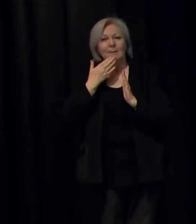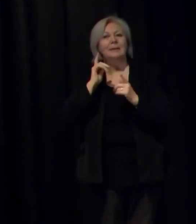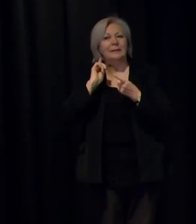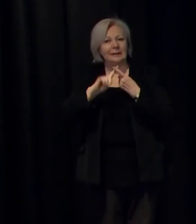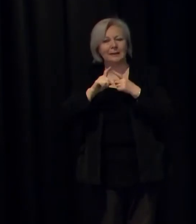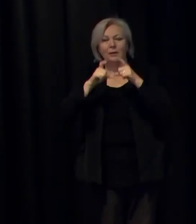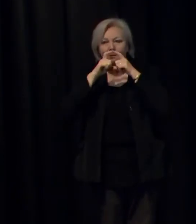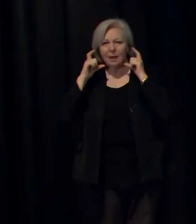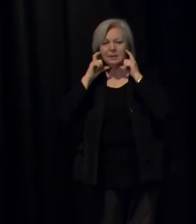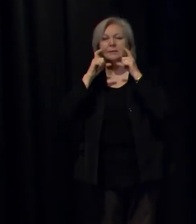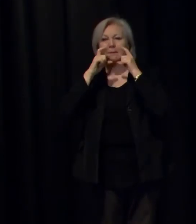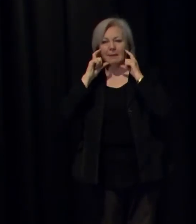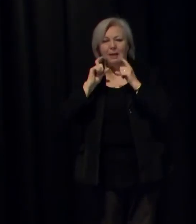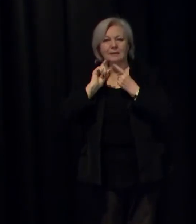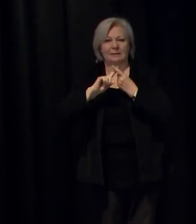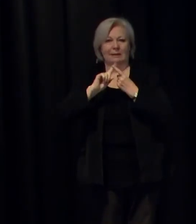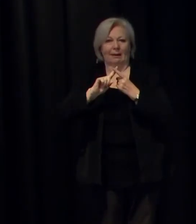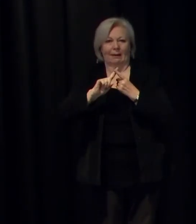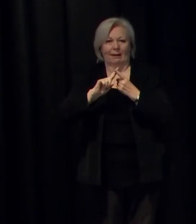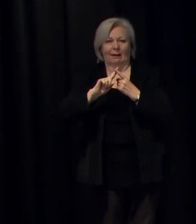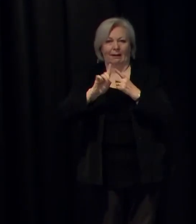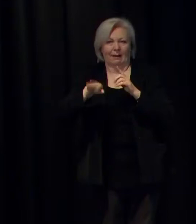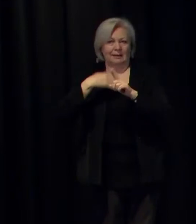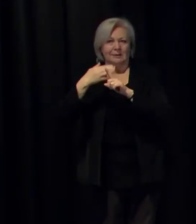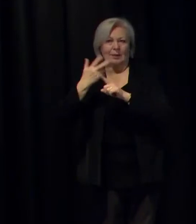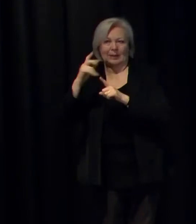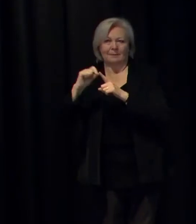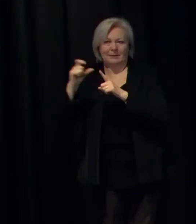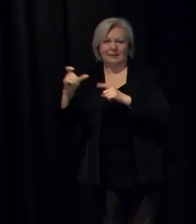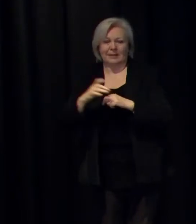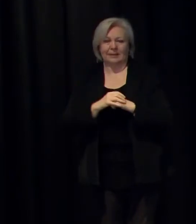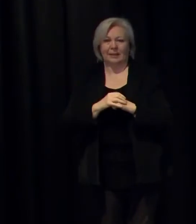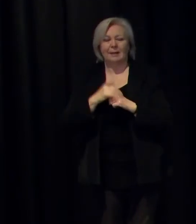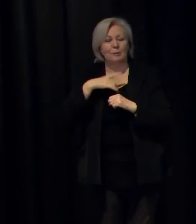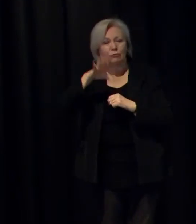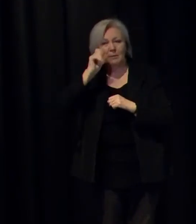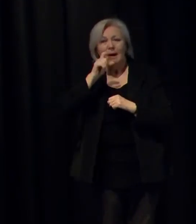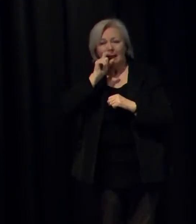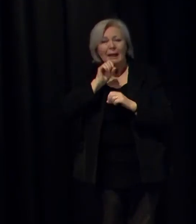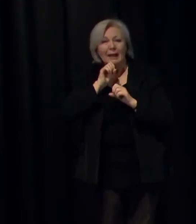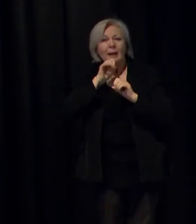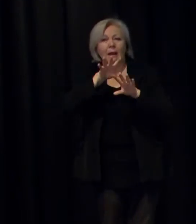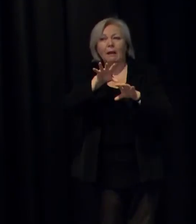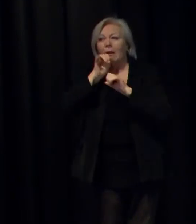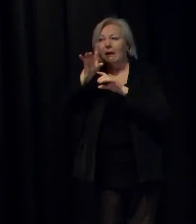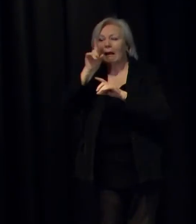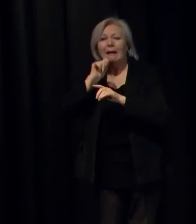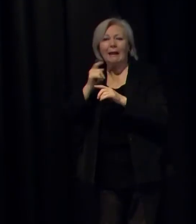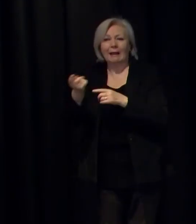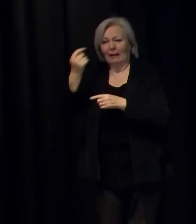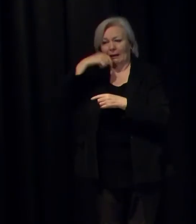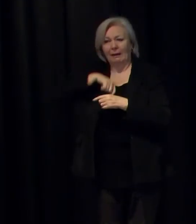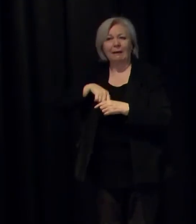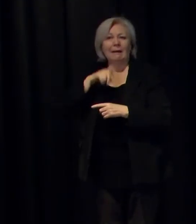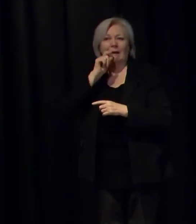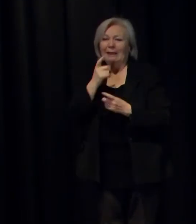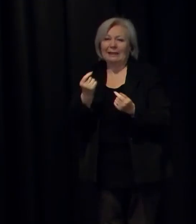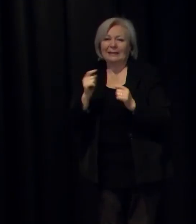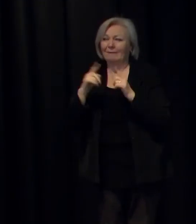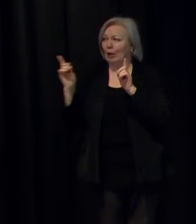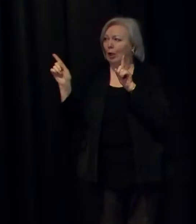indoor settings, but overall, there are still opportunities to transmit to others outdoors in close proximity, but